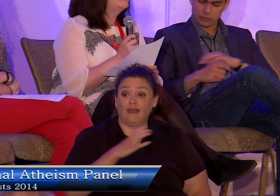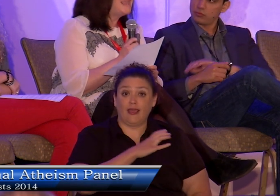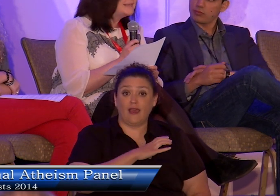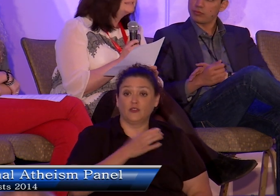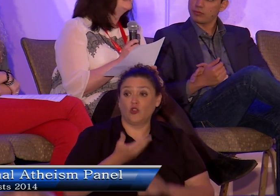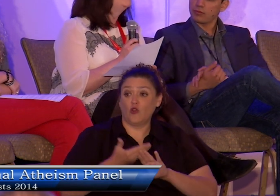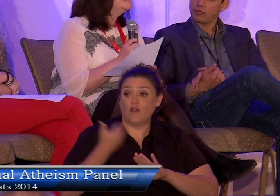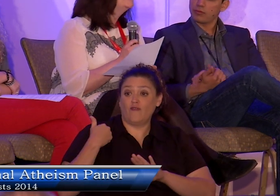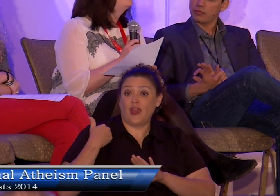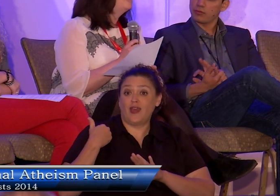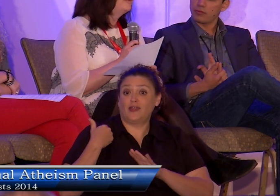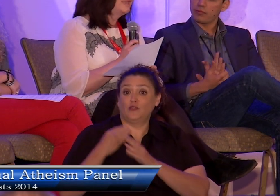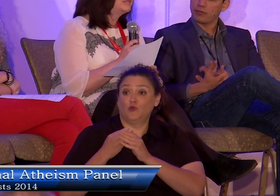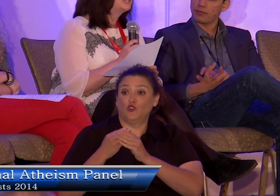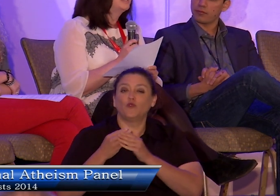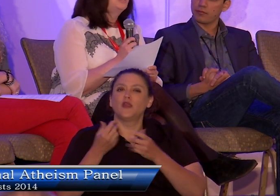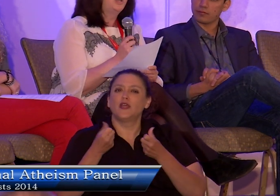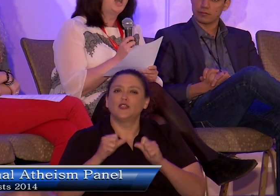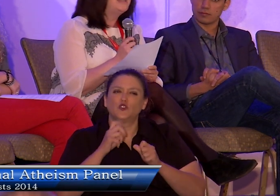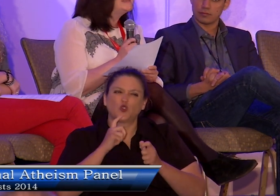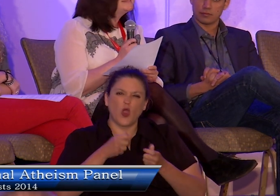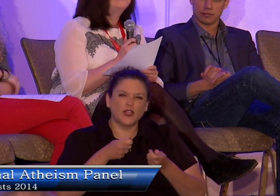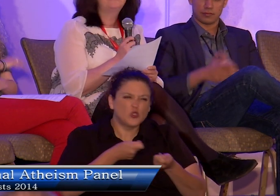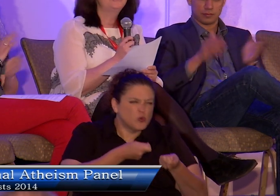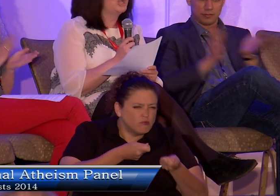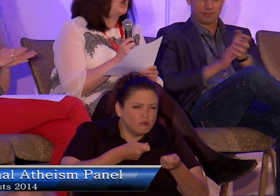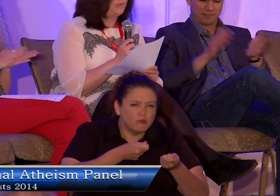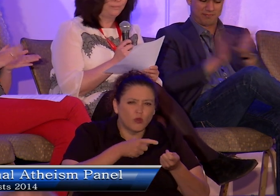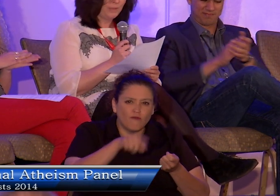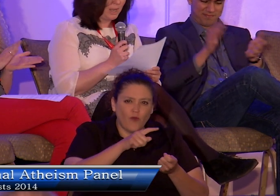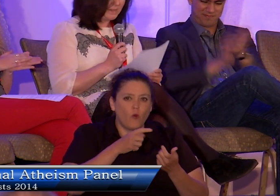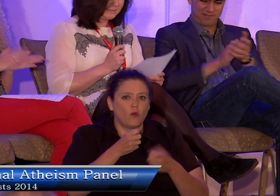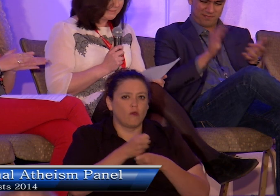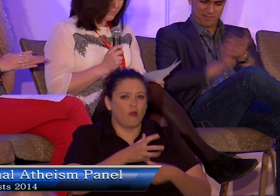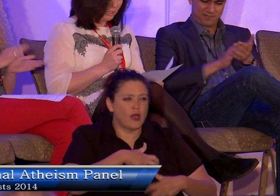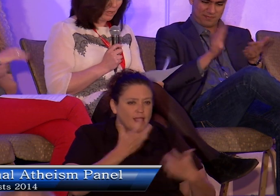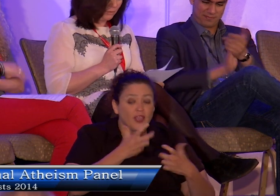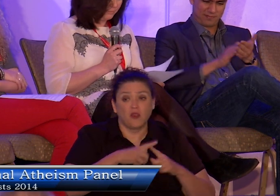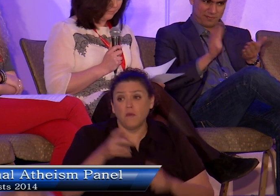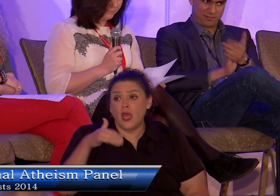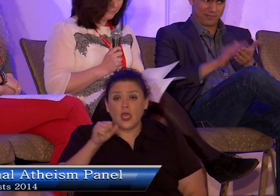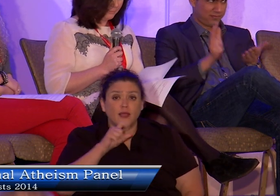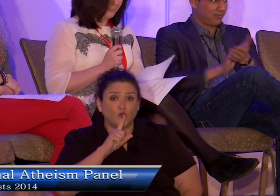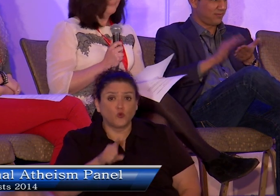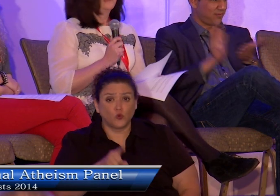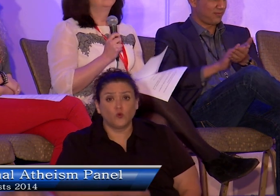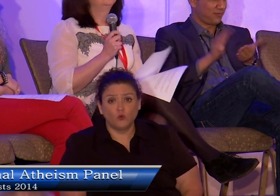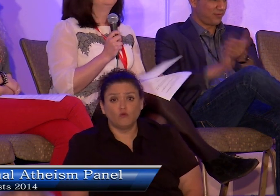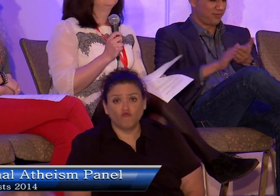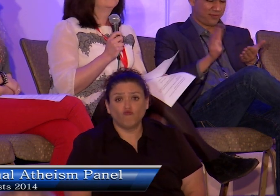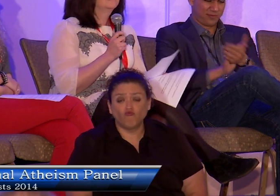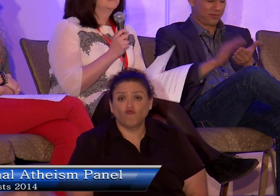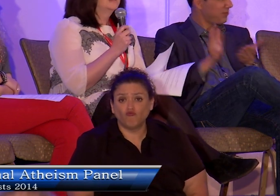provocation. Yes, it is a provocation. Unnecessary, no. Unnecessary, no.